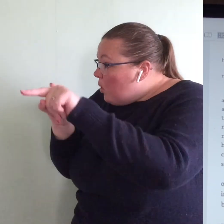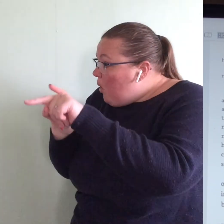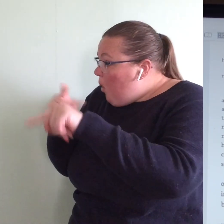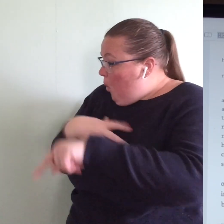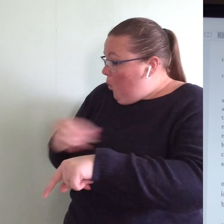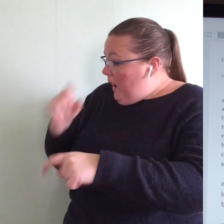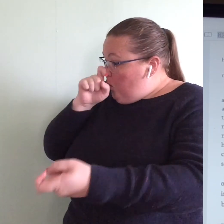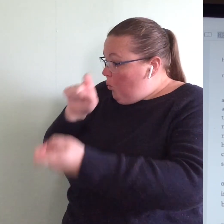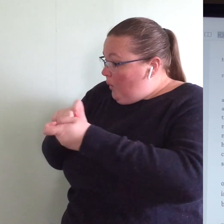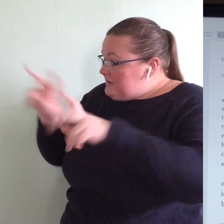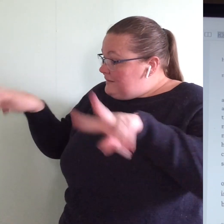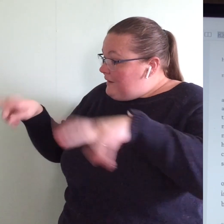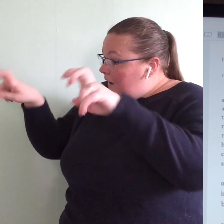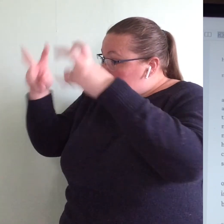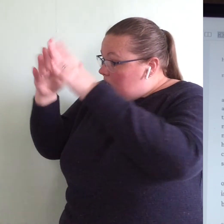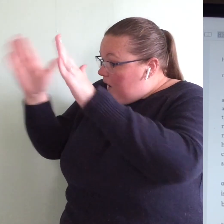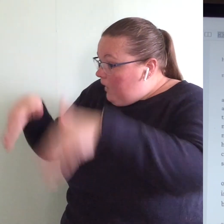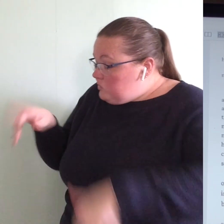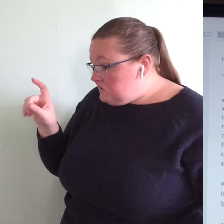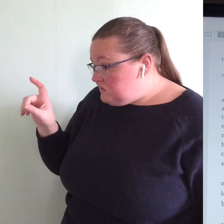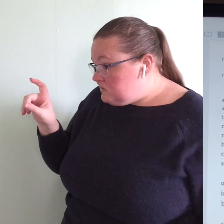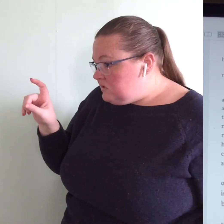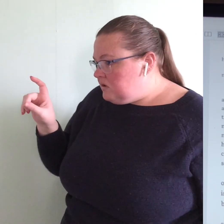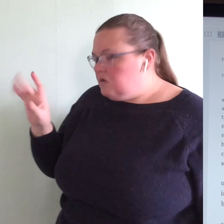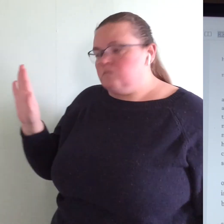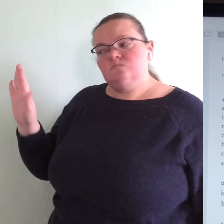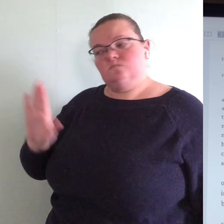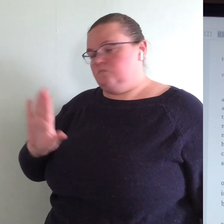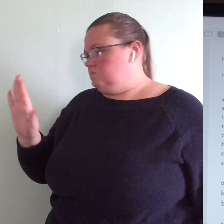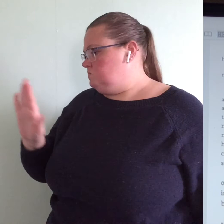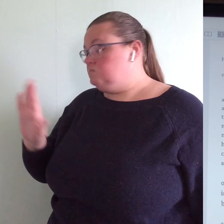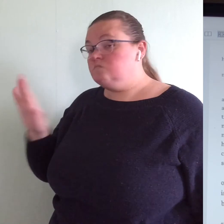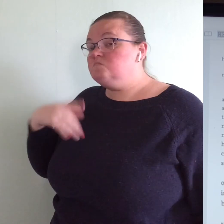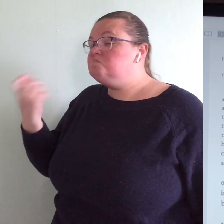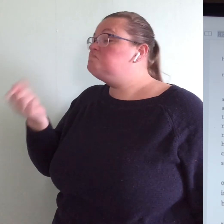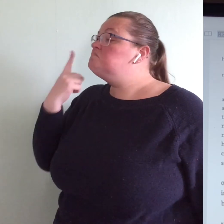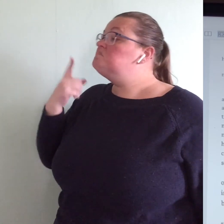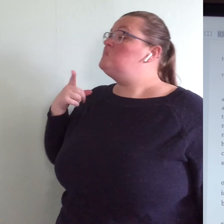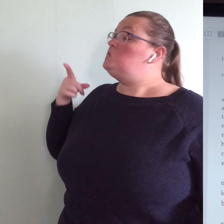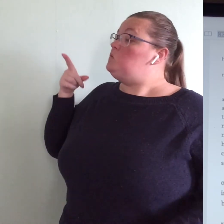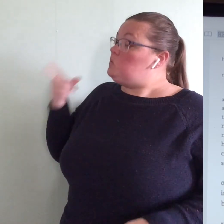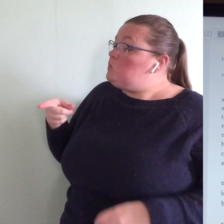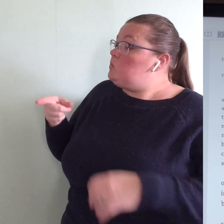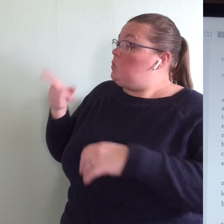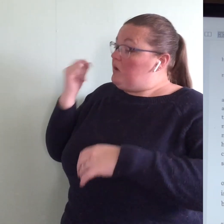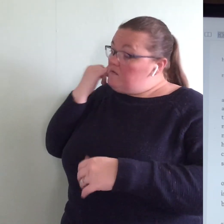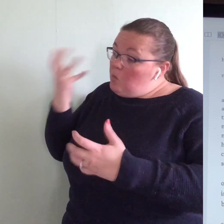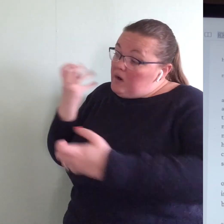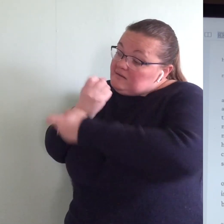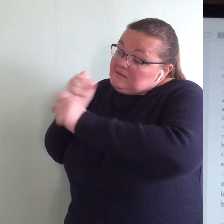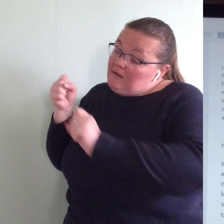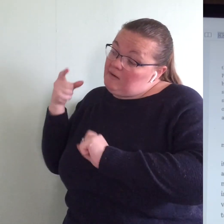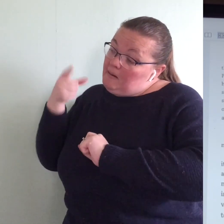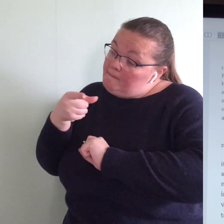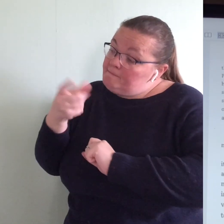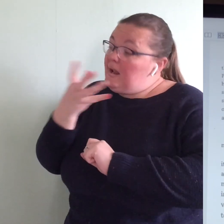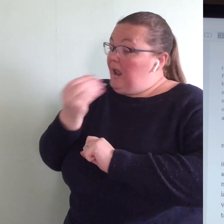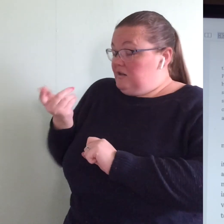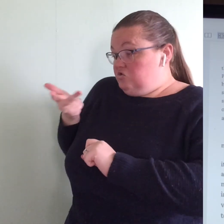Beaver. Don't you see the only chance of saving either him or yourselves is to keep away from